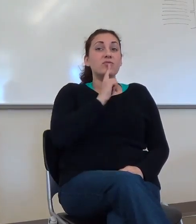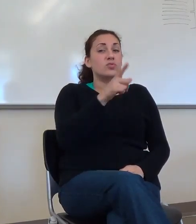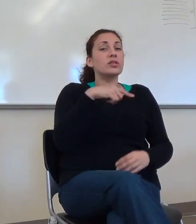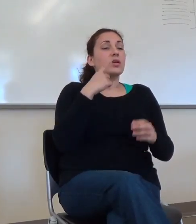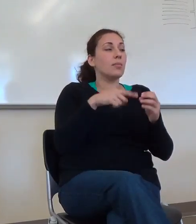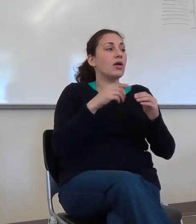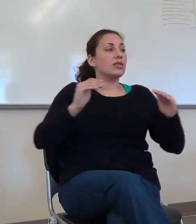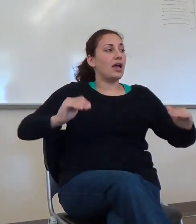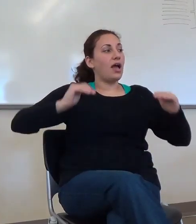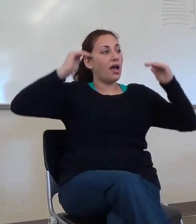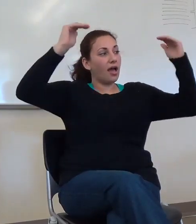at